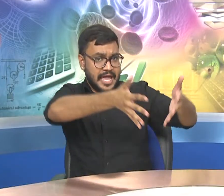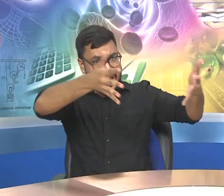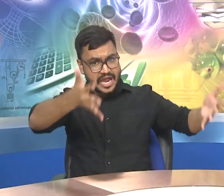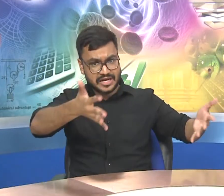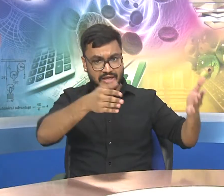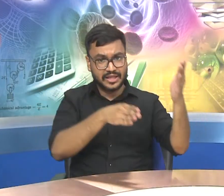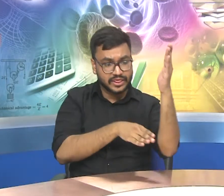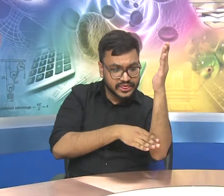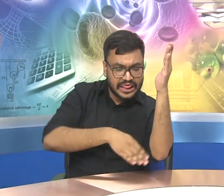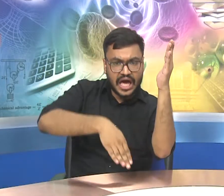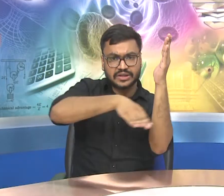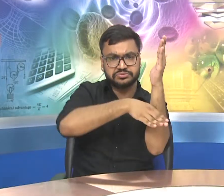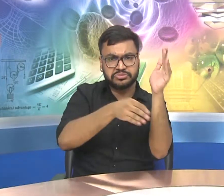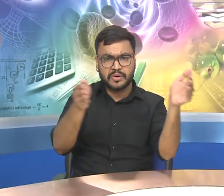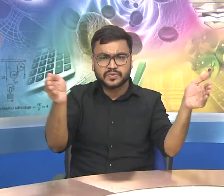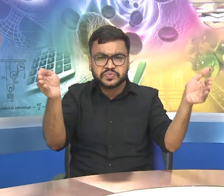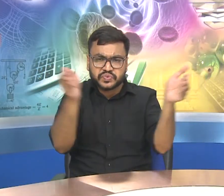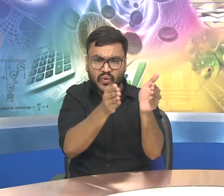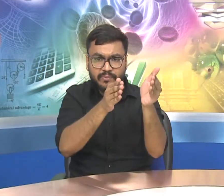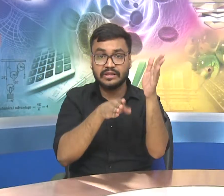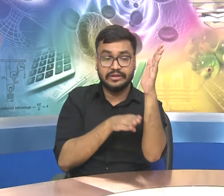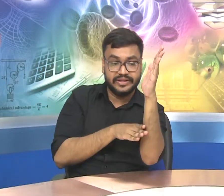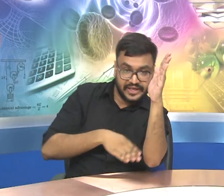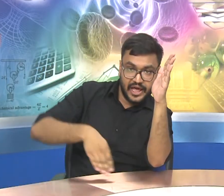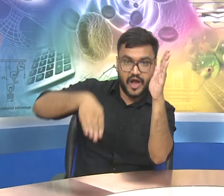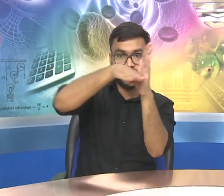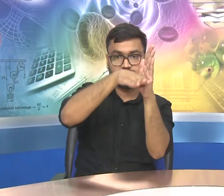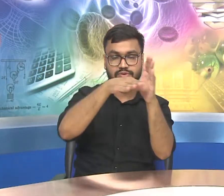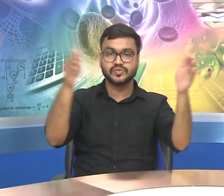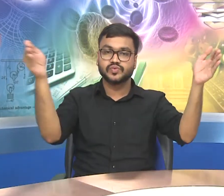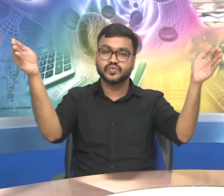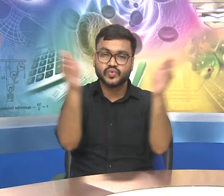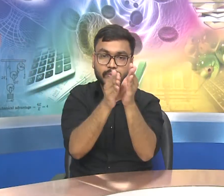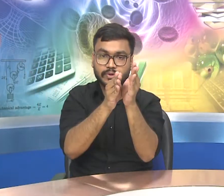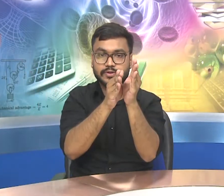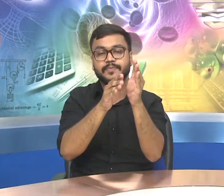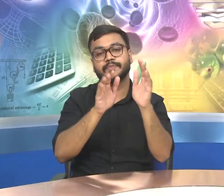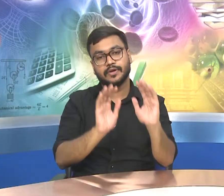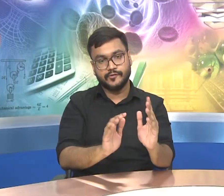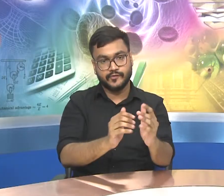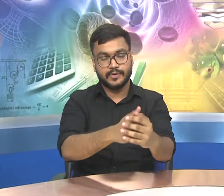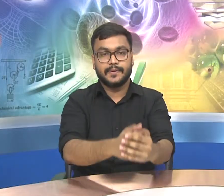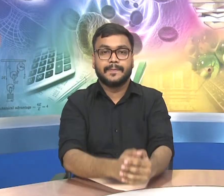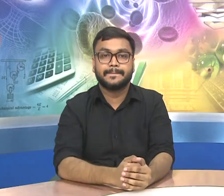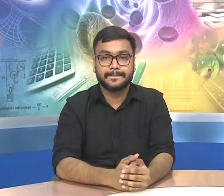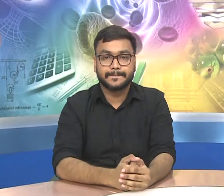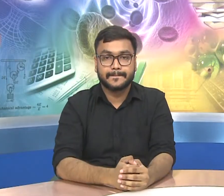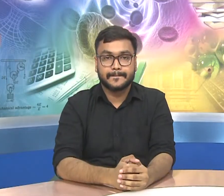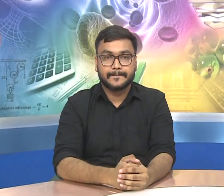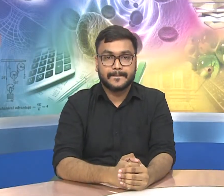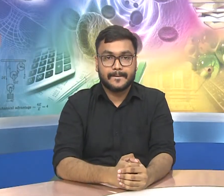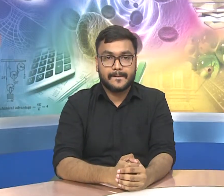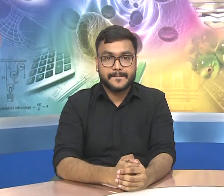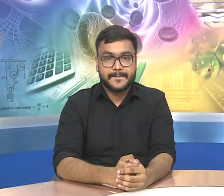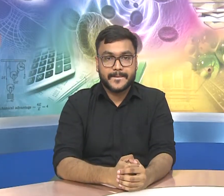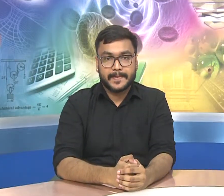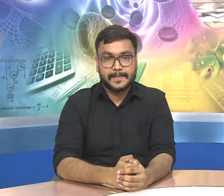Or if we look at biomass, so plant has high biomass and then